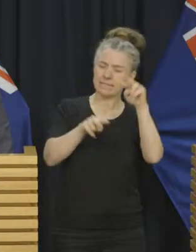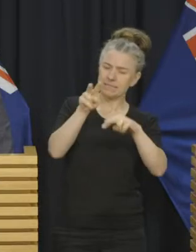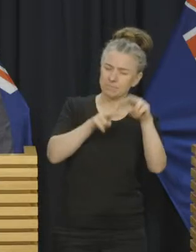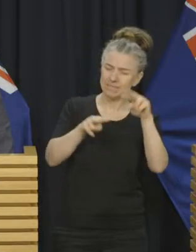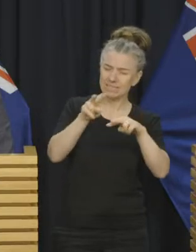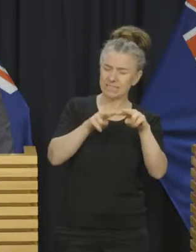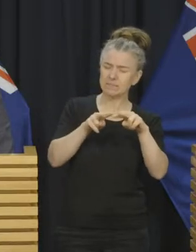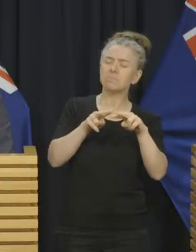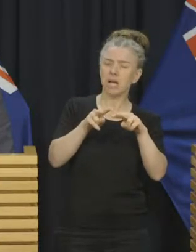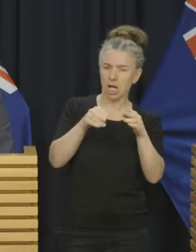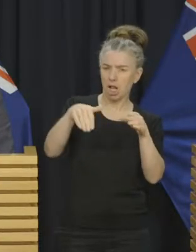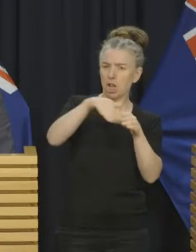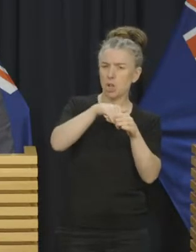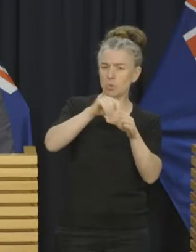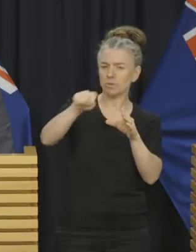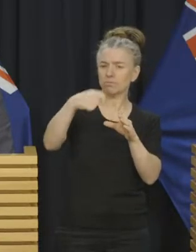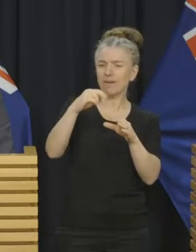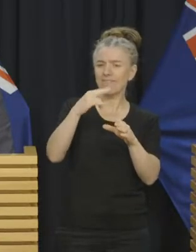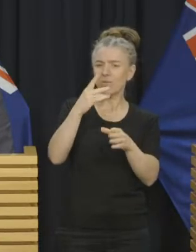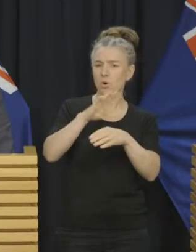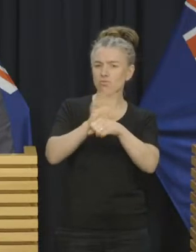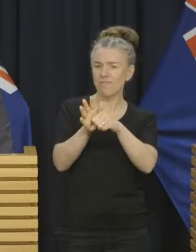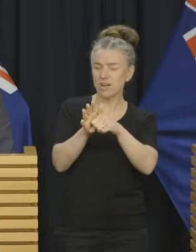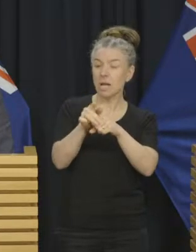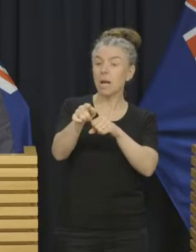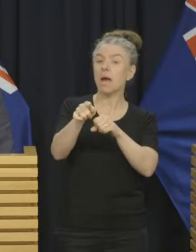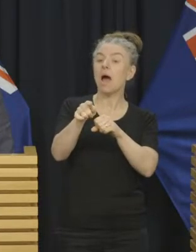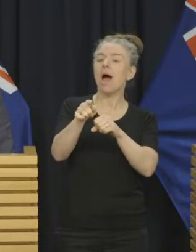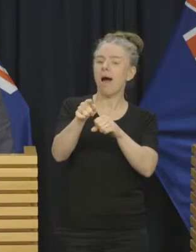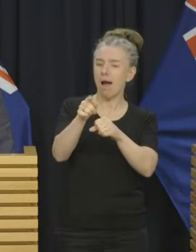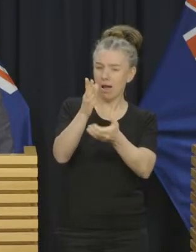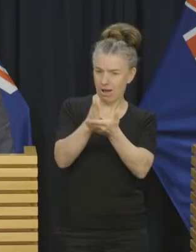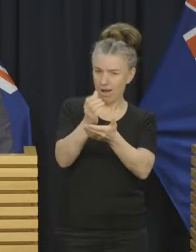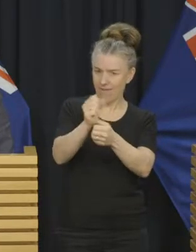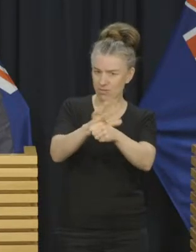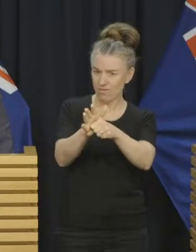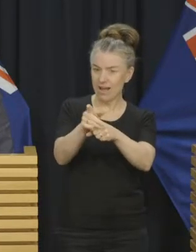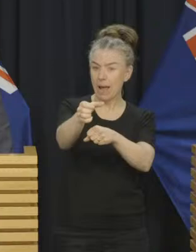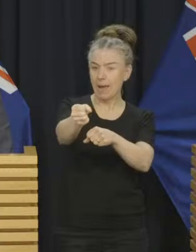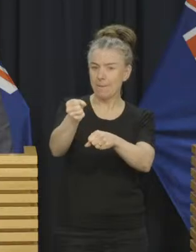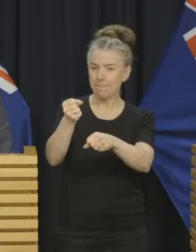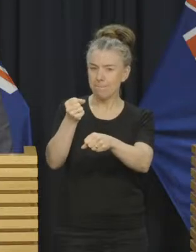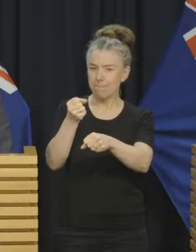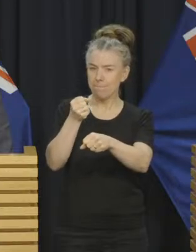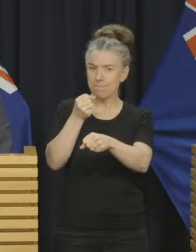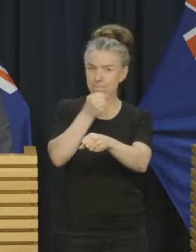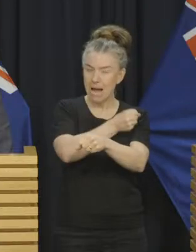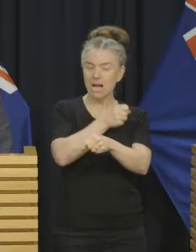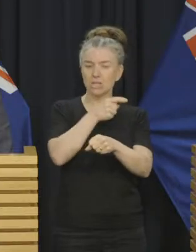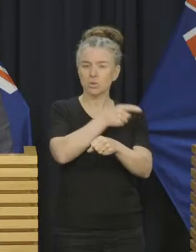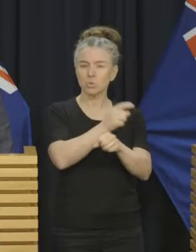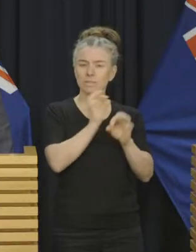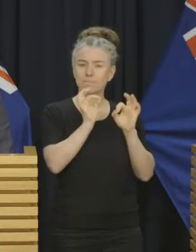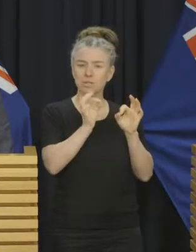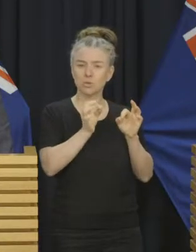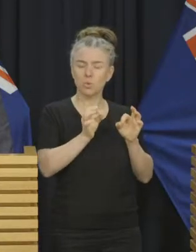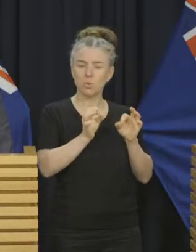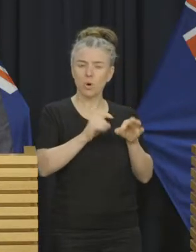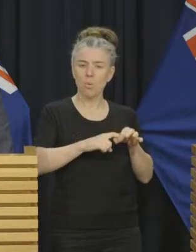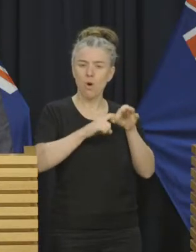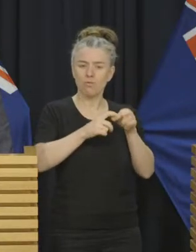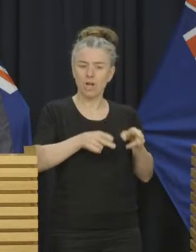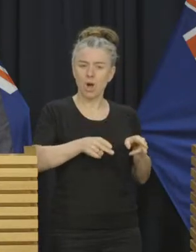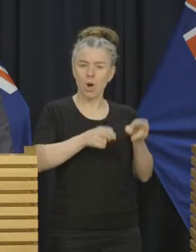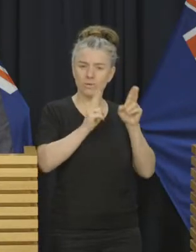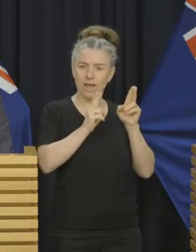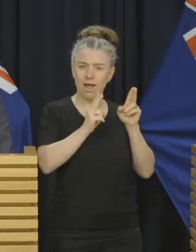COVID-19 test was taken. That test was positive. He was returned to managed isolation, actually the quarantine facility in Auckland, to be reassessed